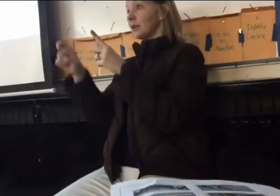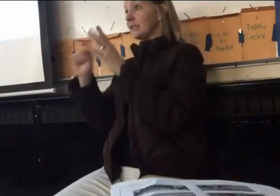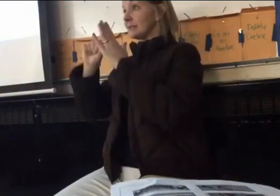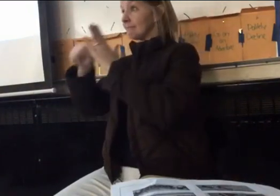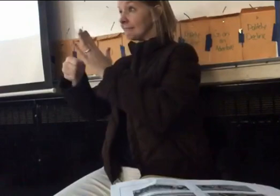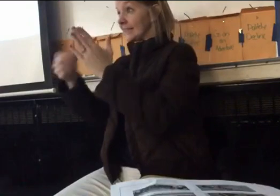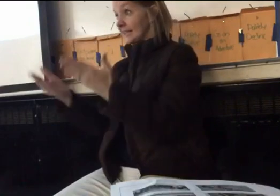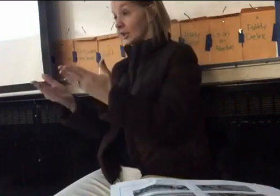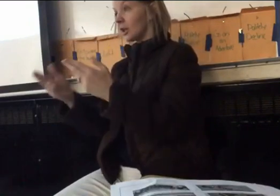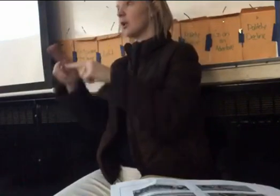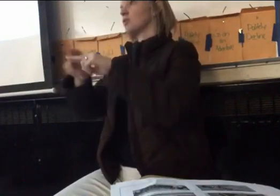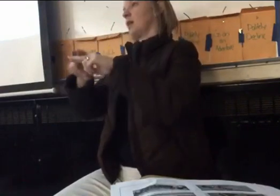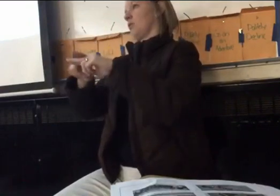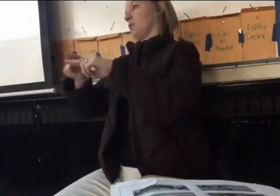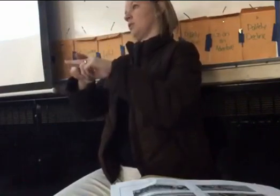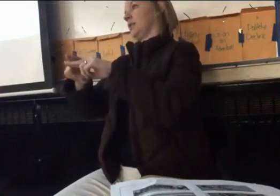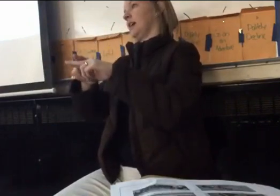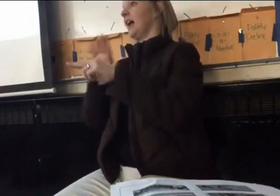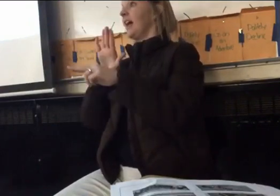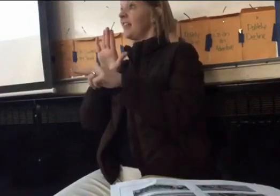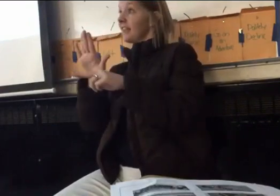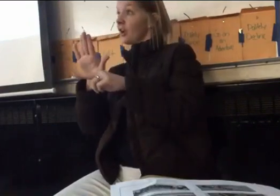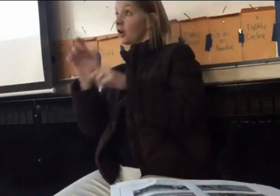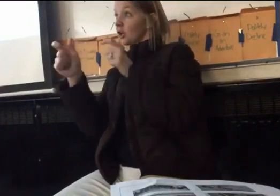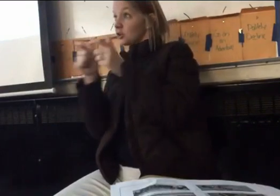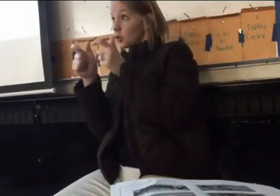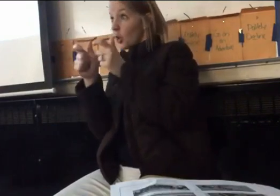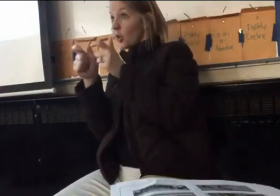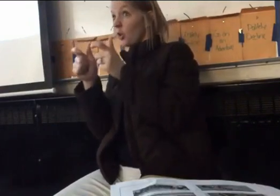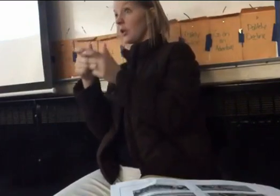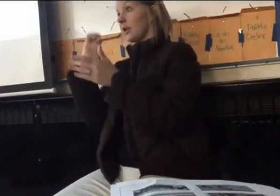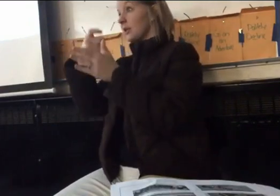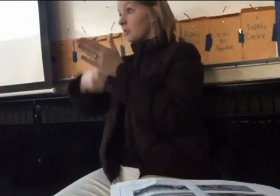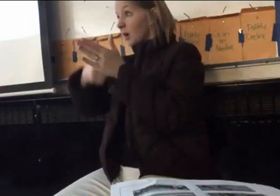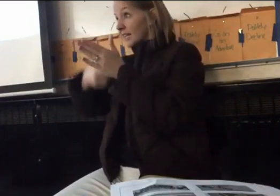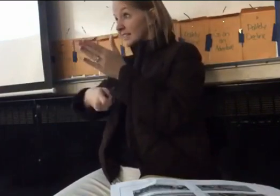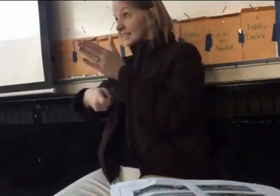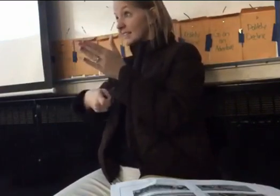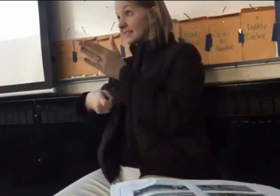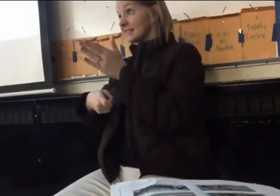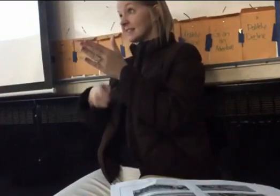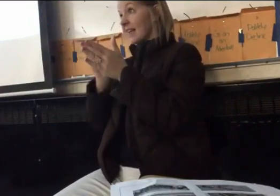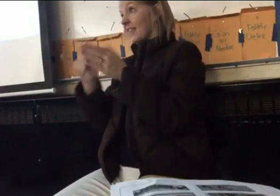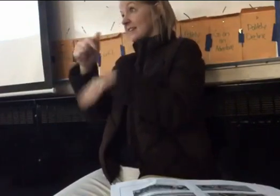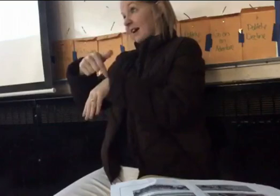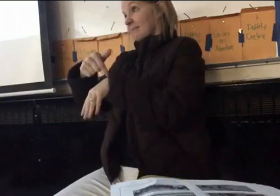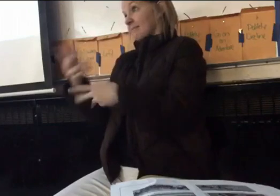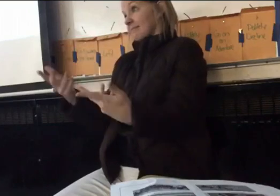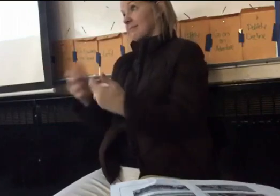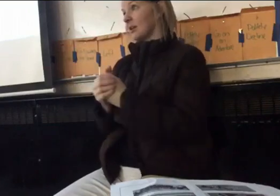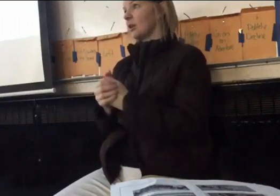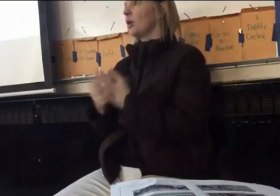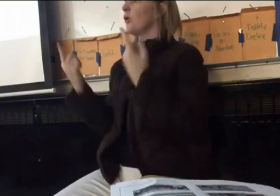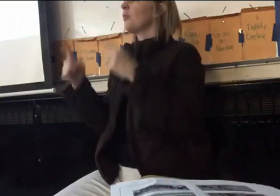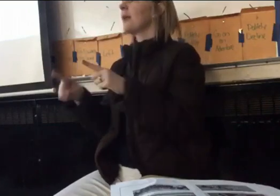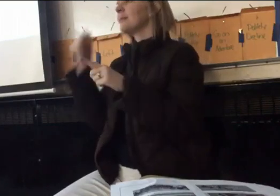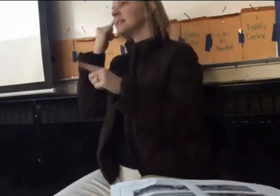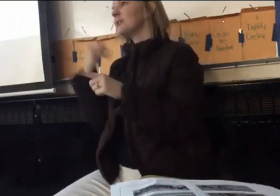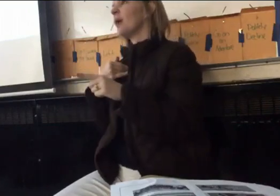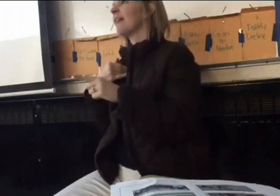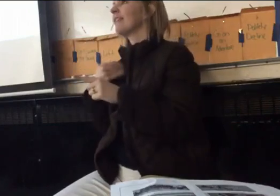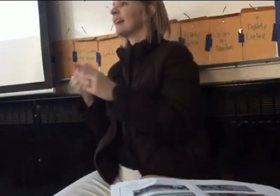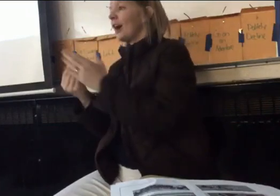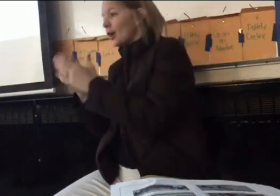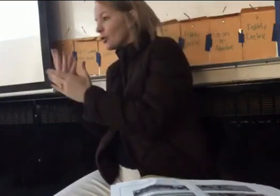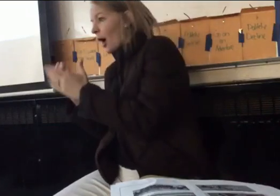The railroads control the prices of this time. What if you had a crop that only sells for